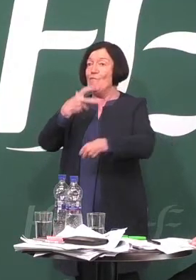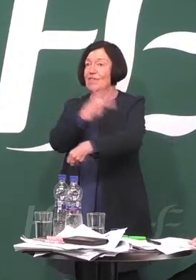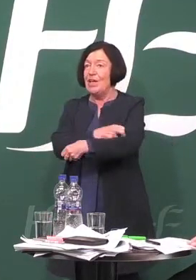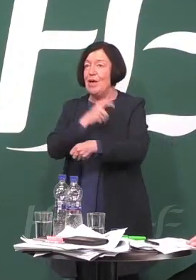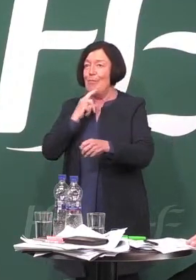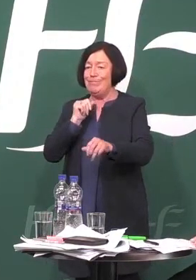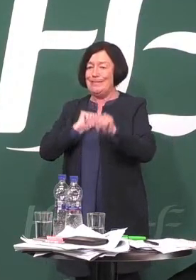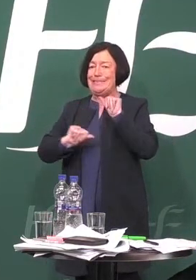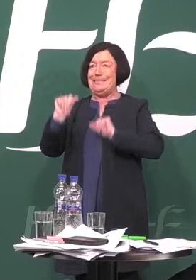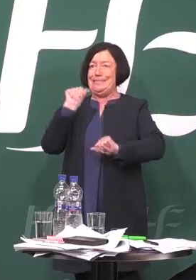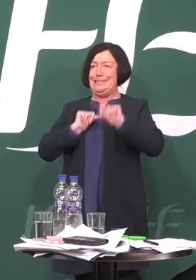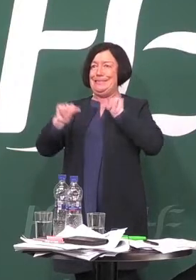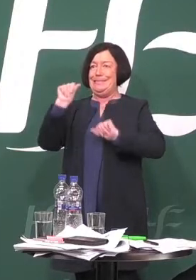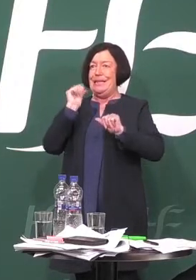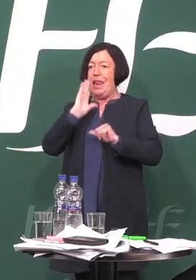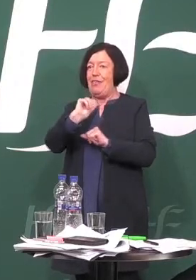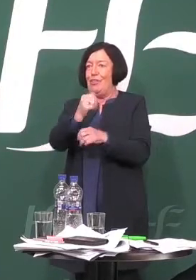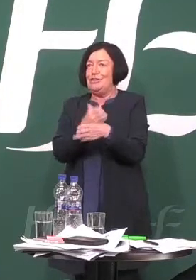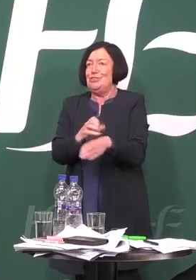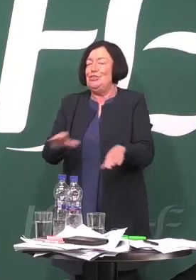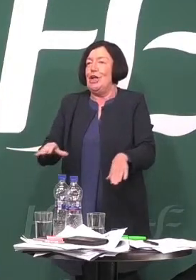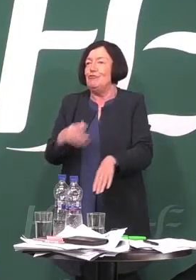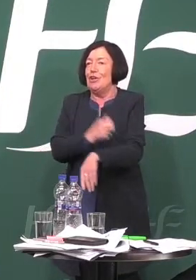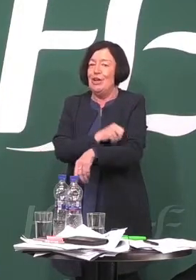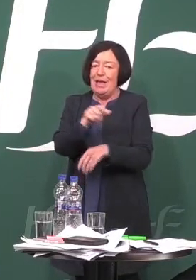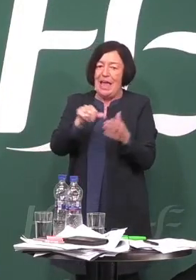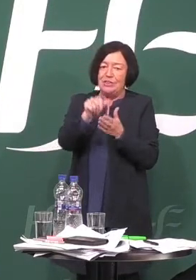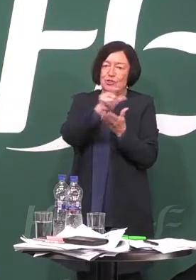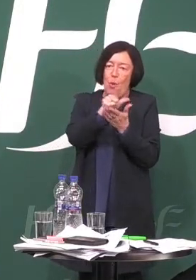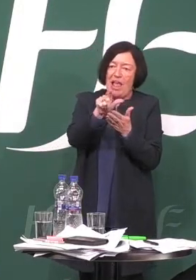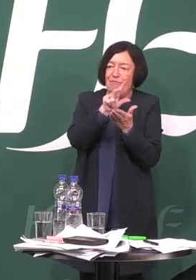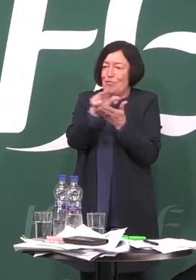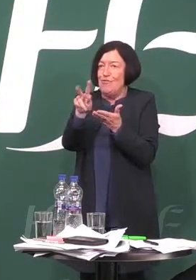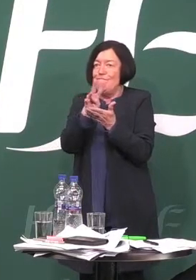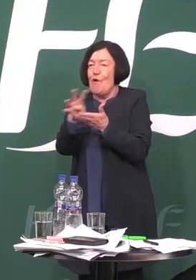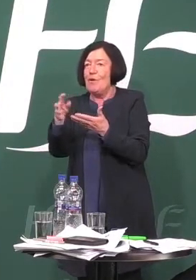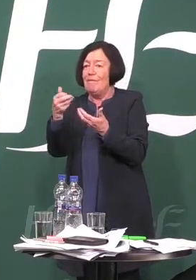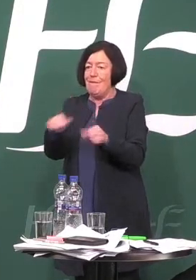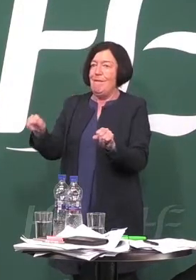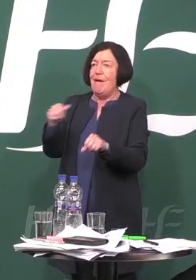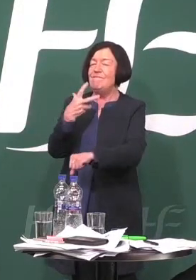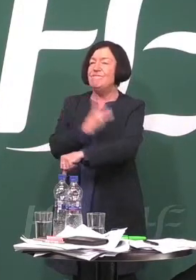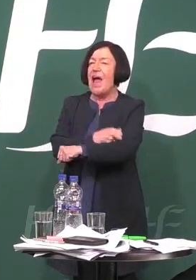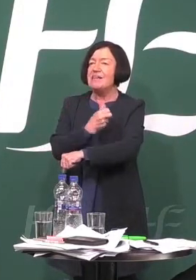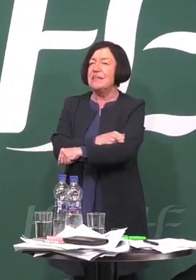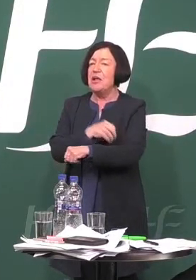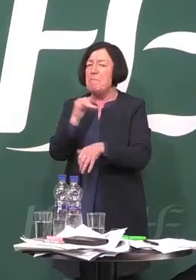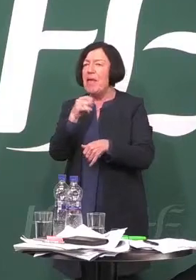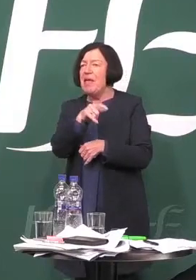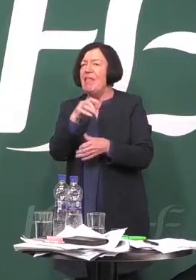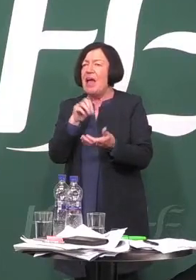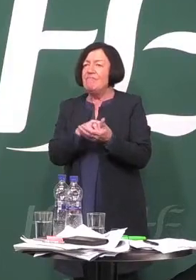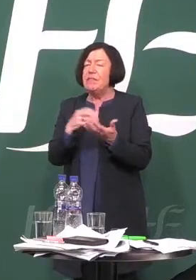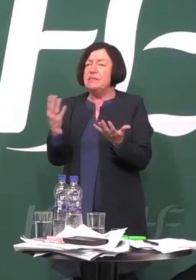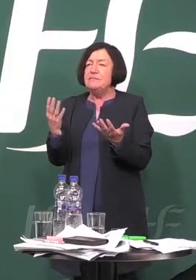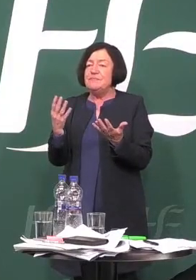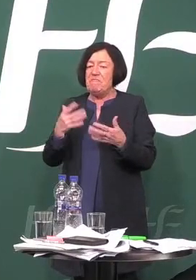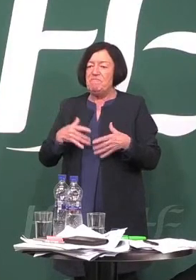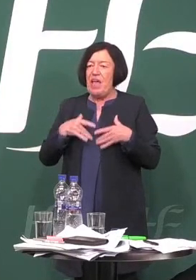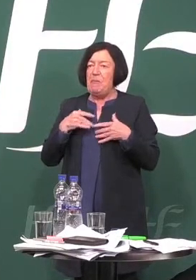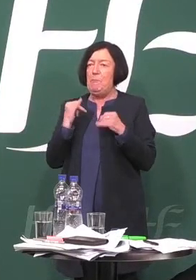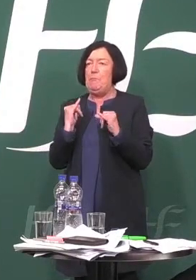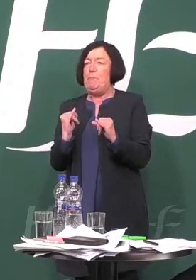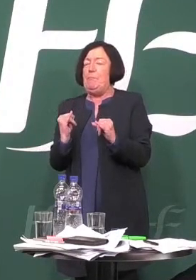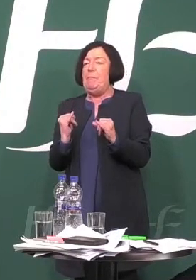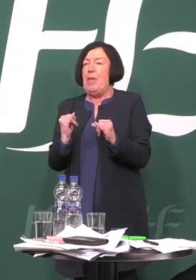might be hesitant about letting their children, their 12, 13, 14-year-old children get a vaccine. And maybe they had, felt a bit